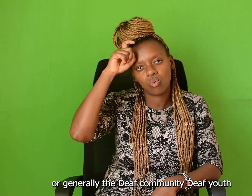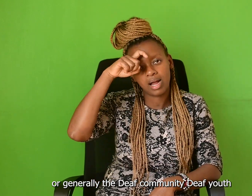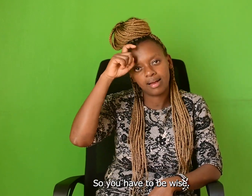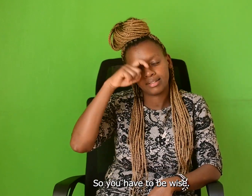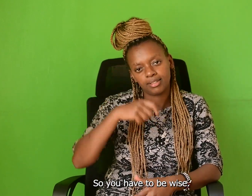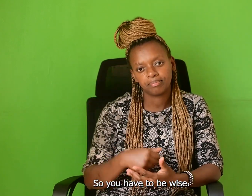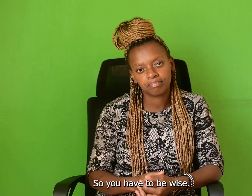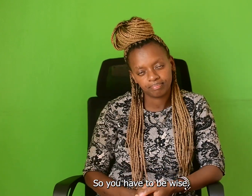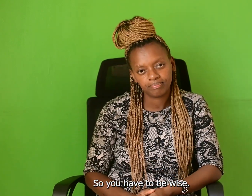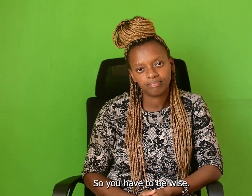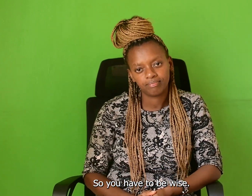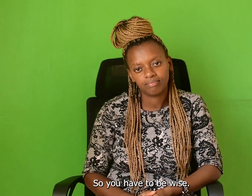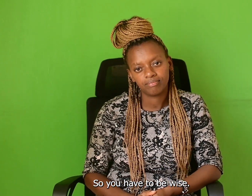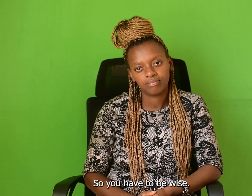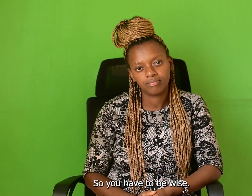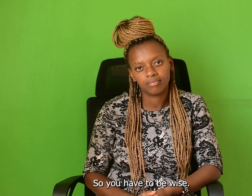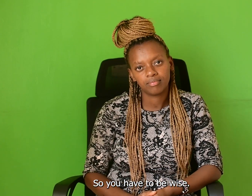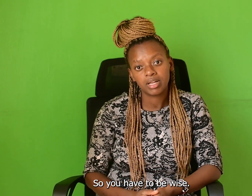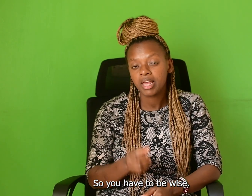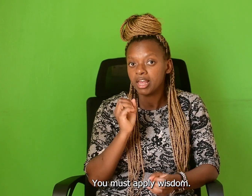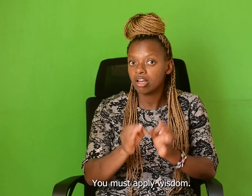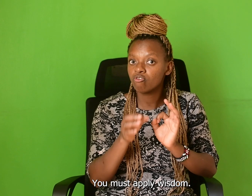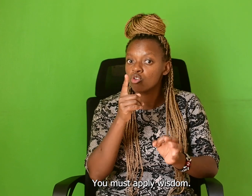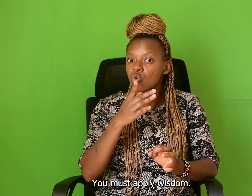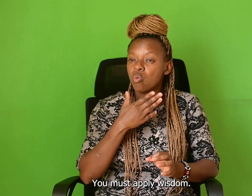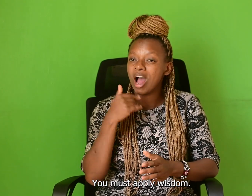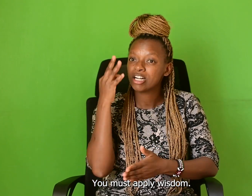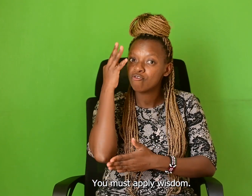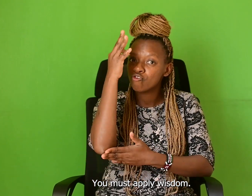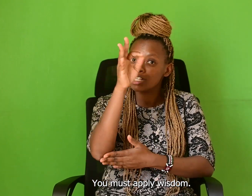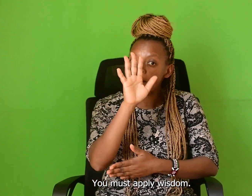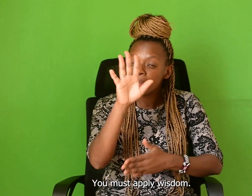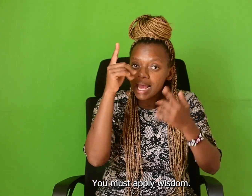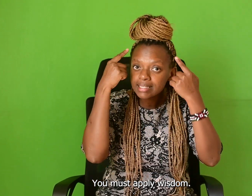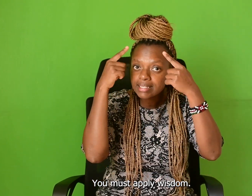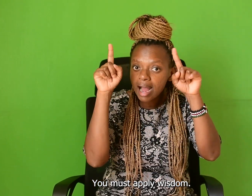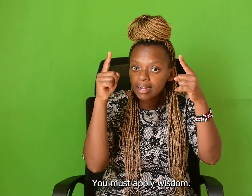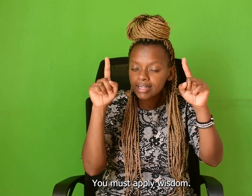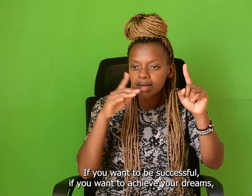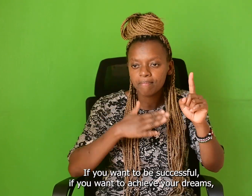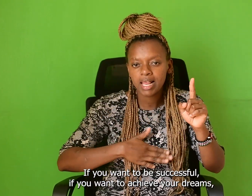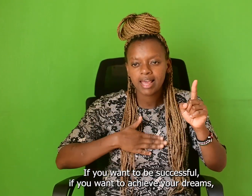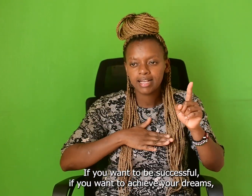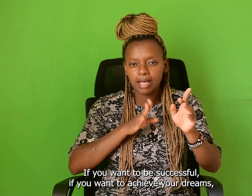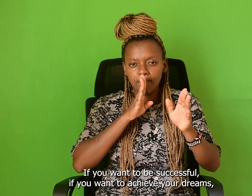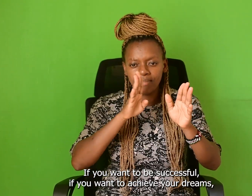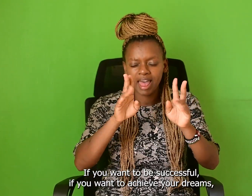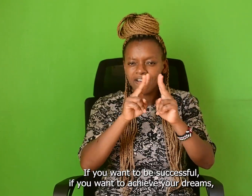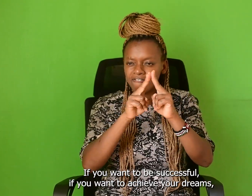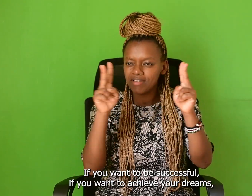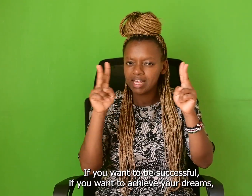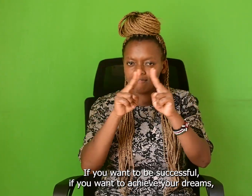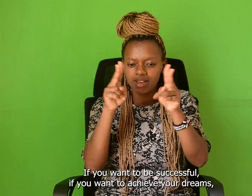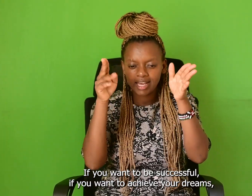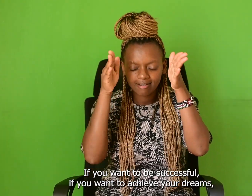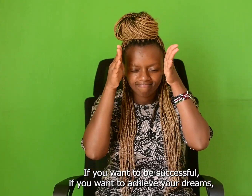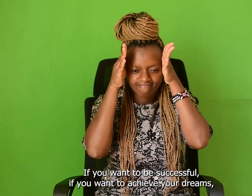so you have to be wise. You must apply wisdom. If you want to be successful, if you want to achieve